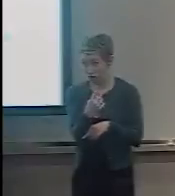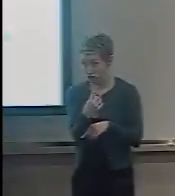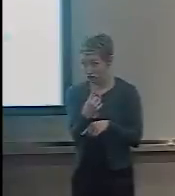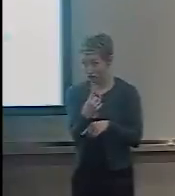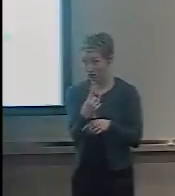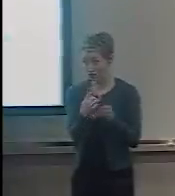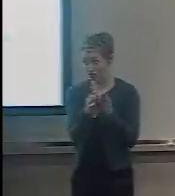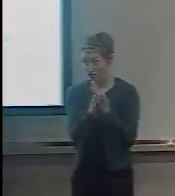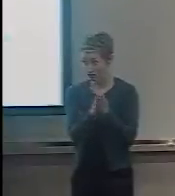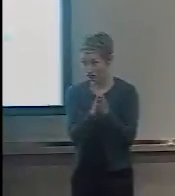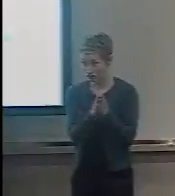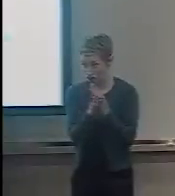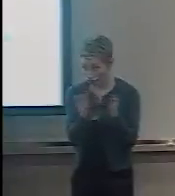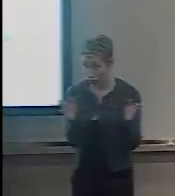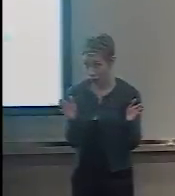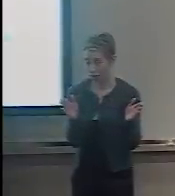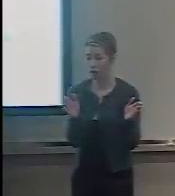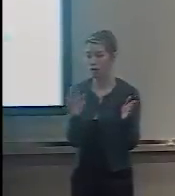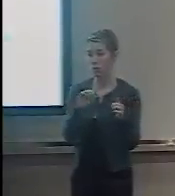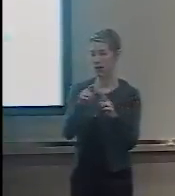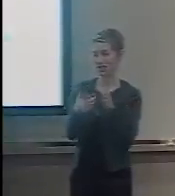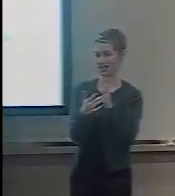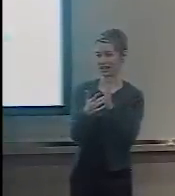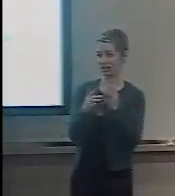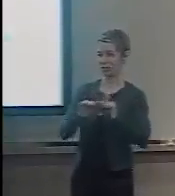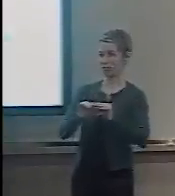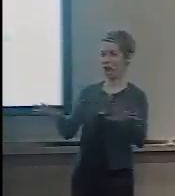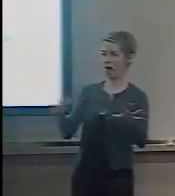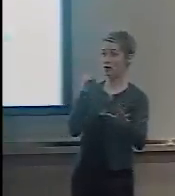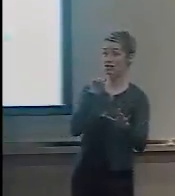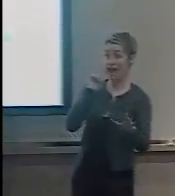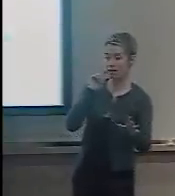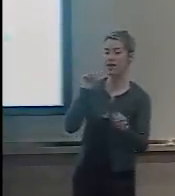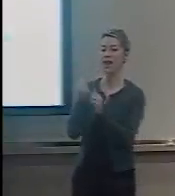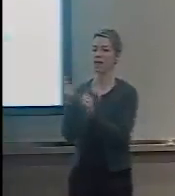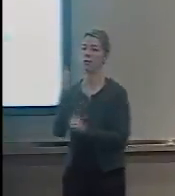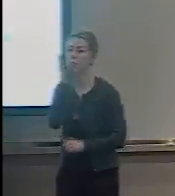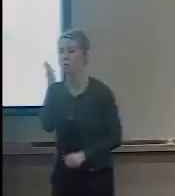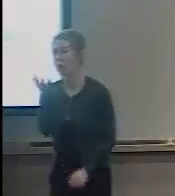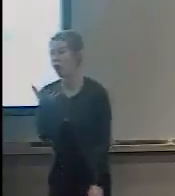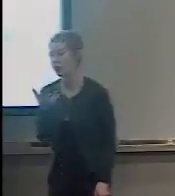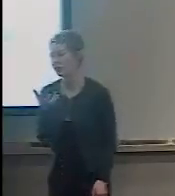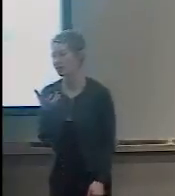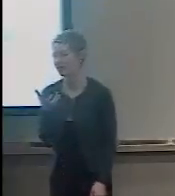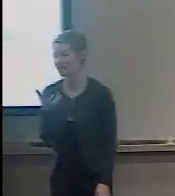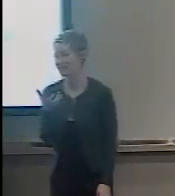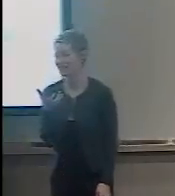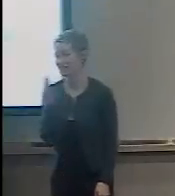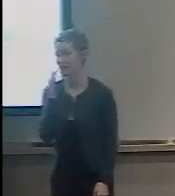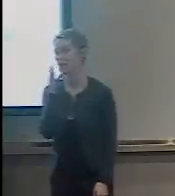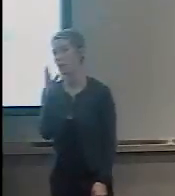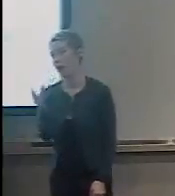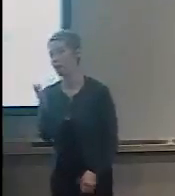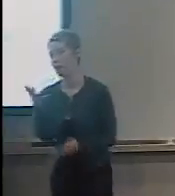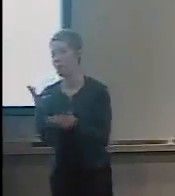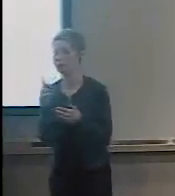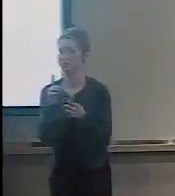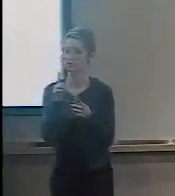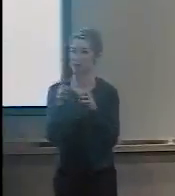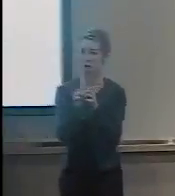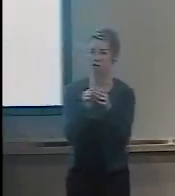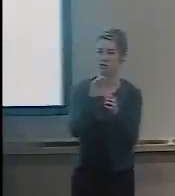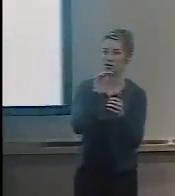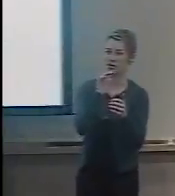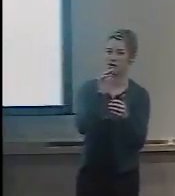generally, once this technology gets out there for deaf people, everybody will want it. Yeah. I mean, the grandmother will want to talk to their